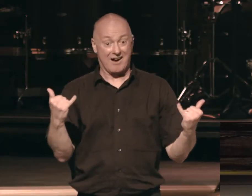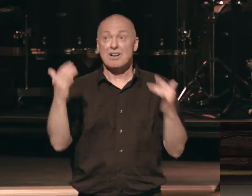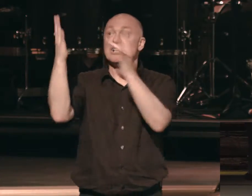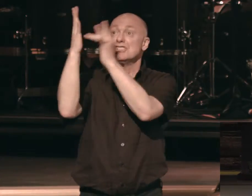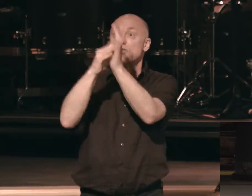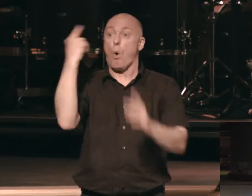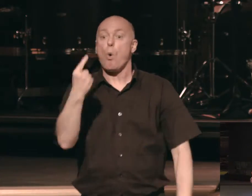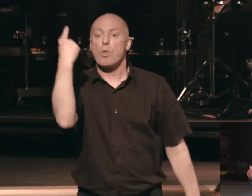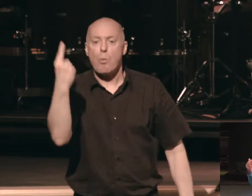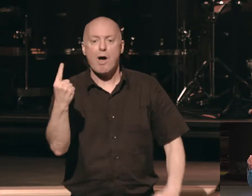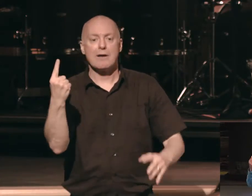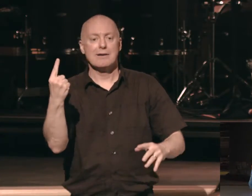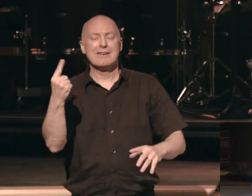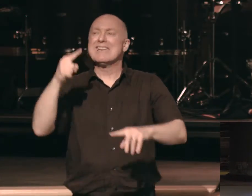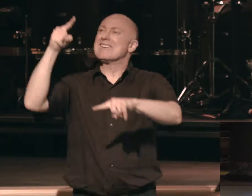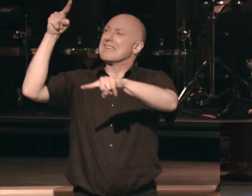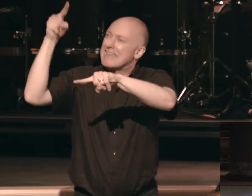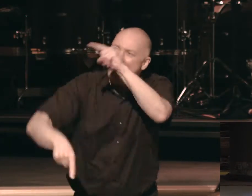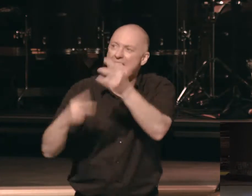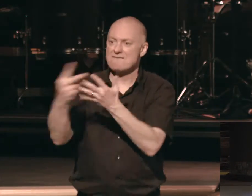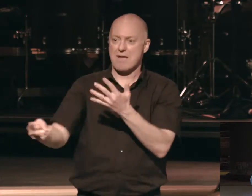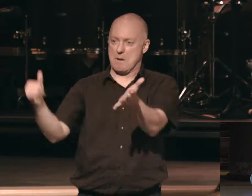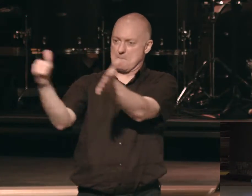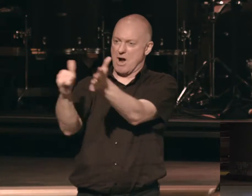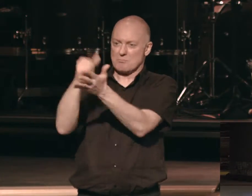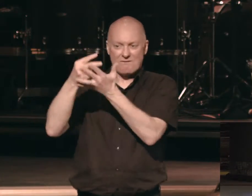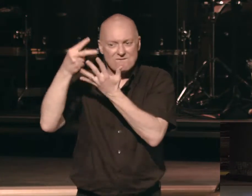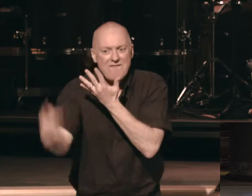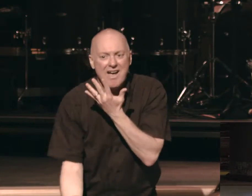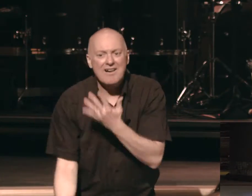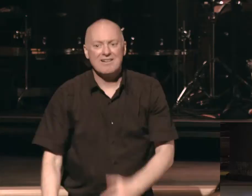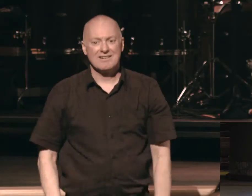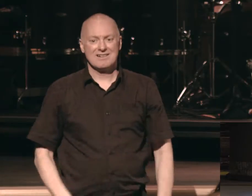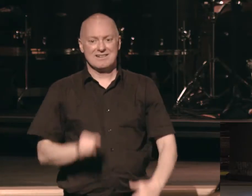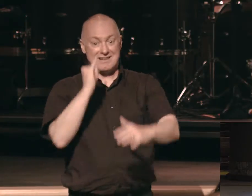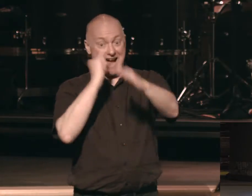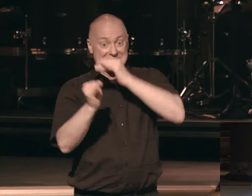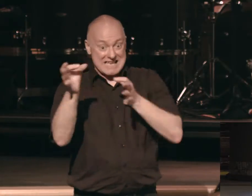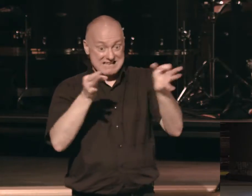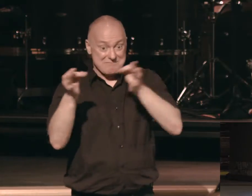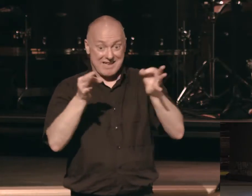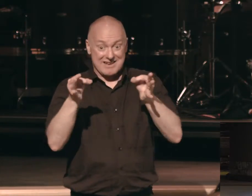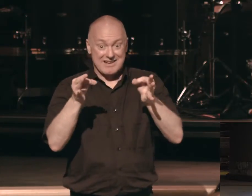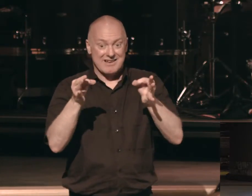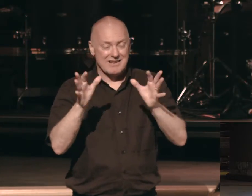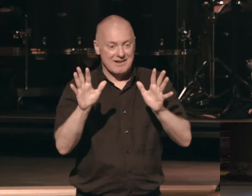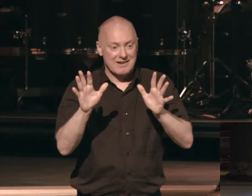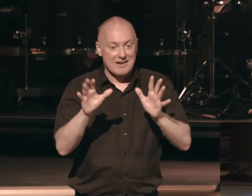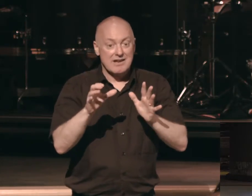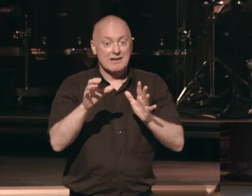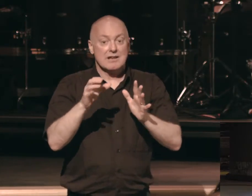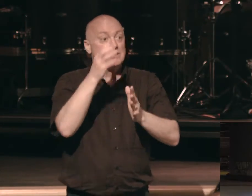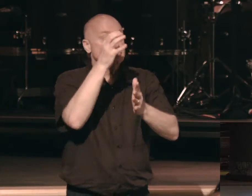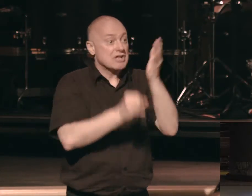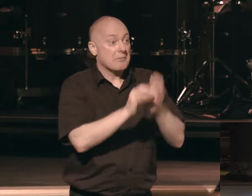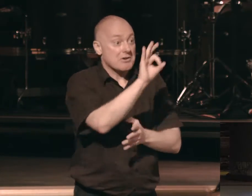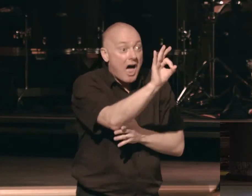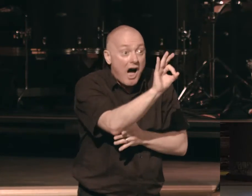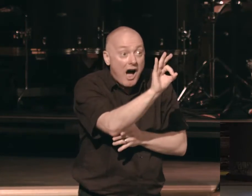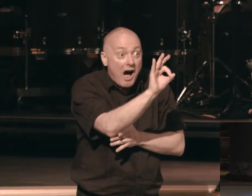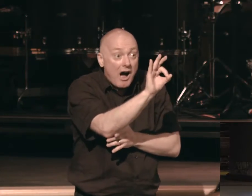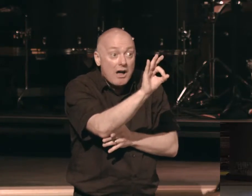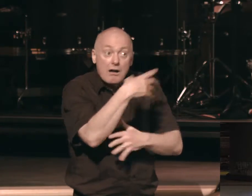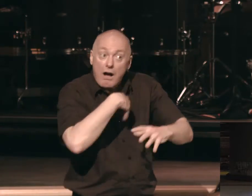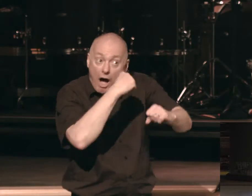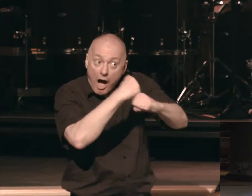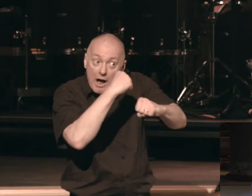now. He's the only one who cannot fail you ever. And Isaiah's getting to this. Isaiah's like, in chapter 9,